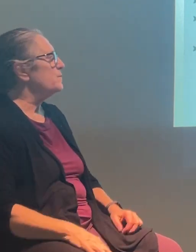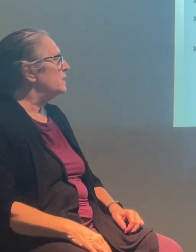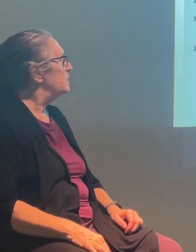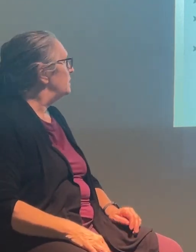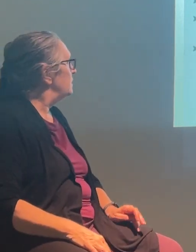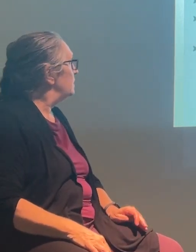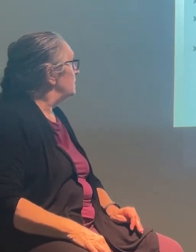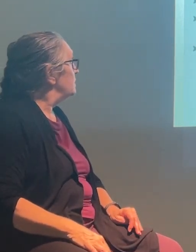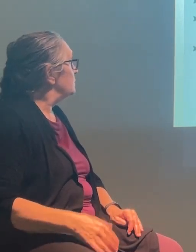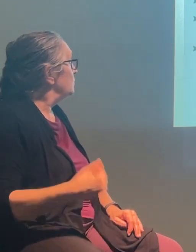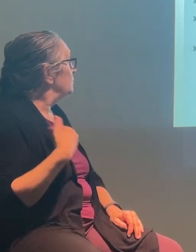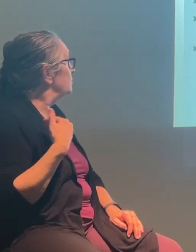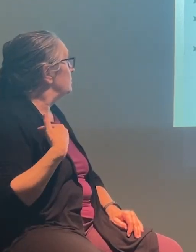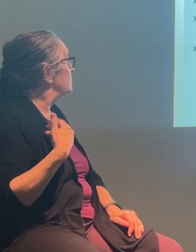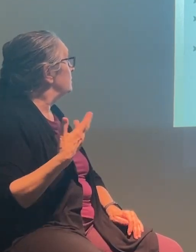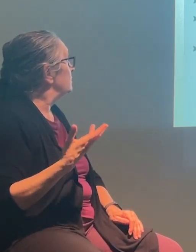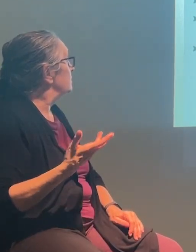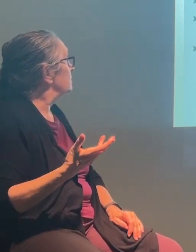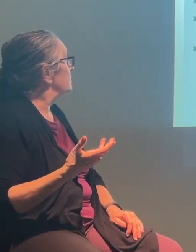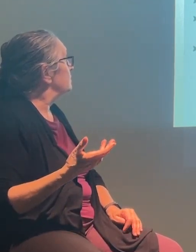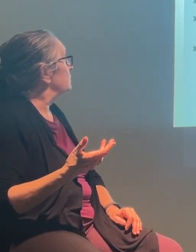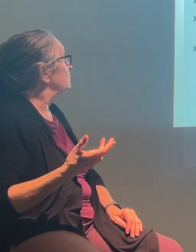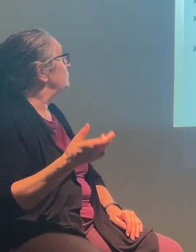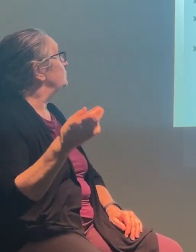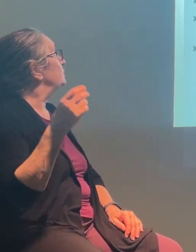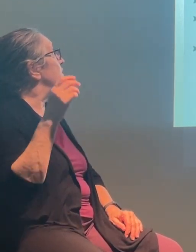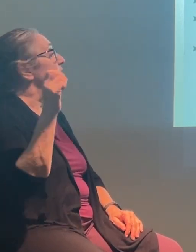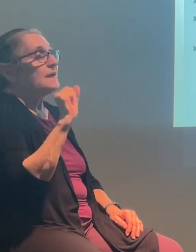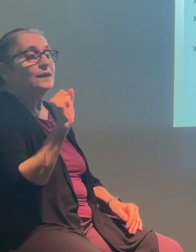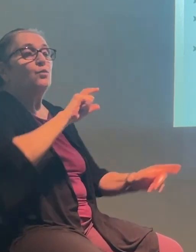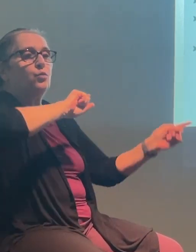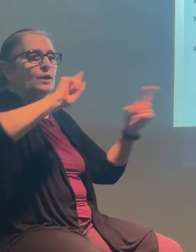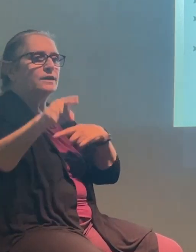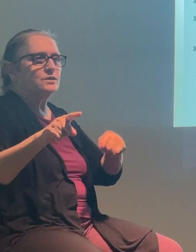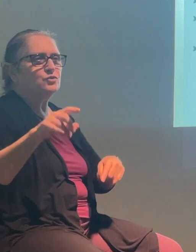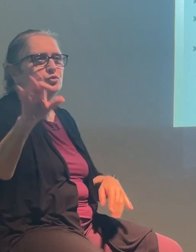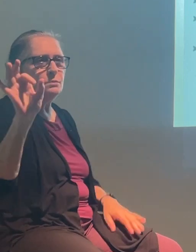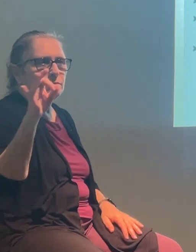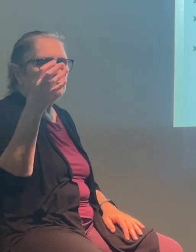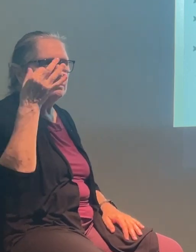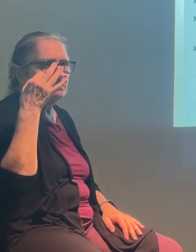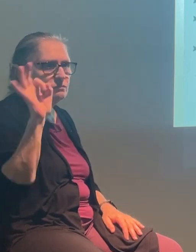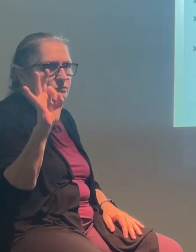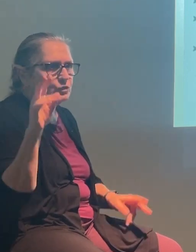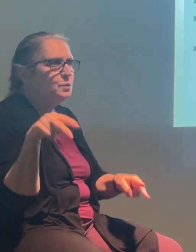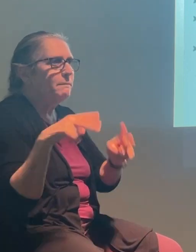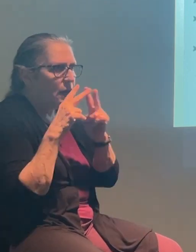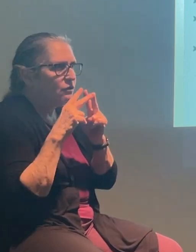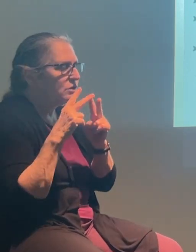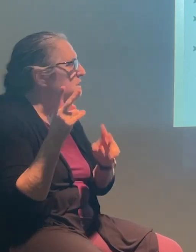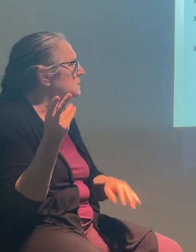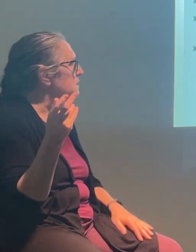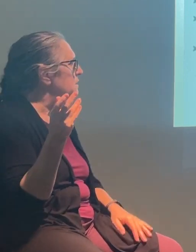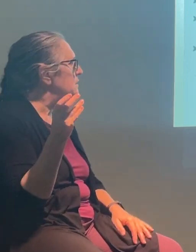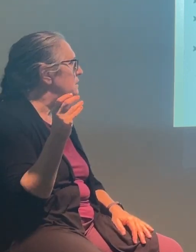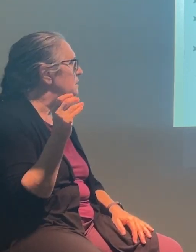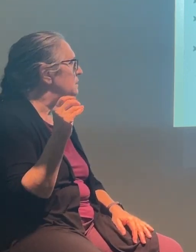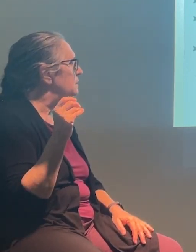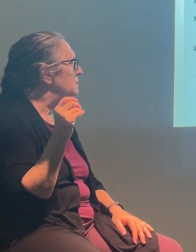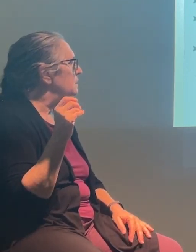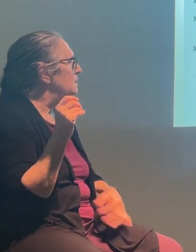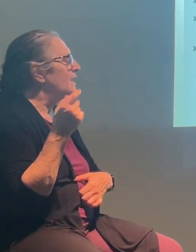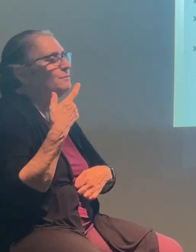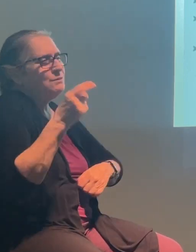I have to go to Paris to learn to be a real artist. I suspect, I didn't see any references, but he must have been completely fluent in